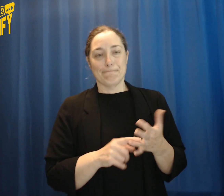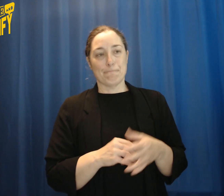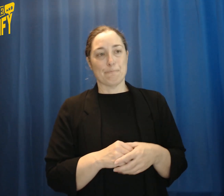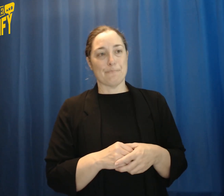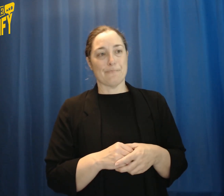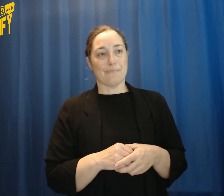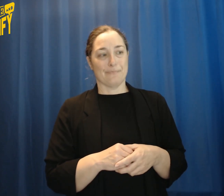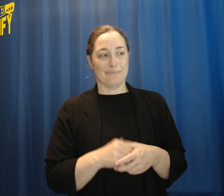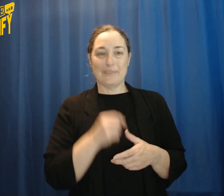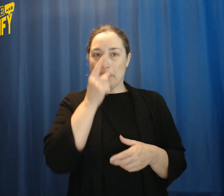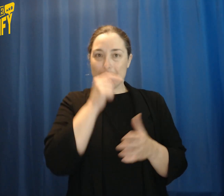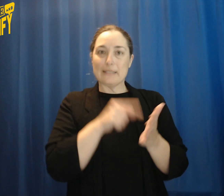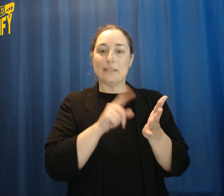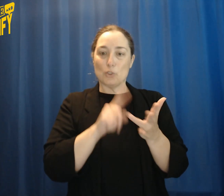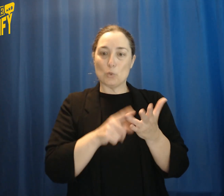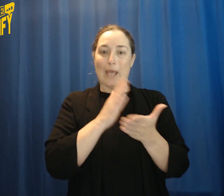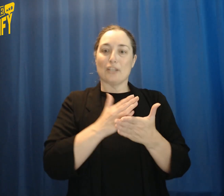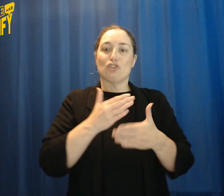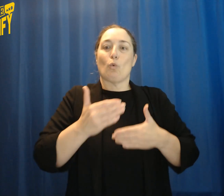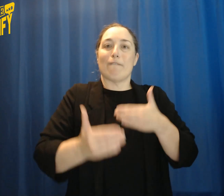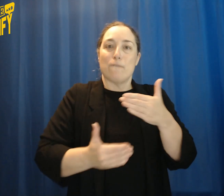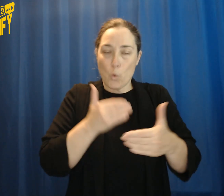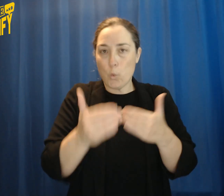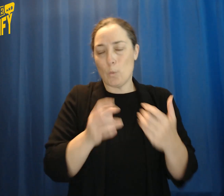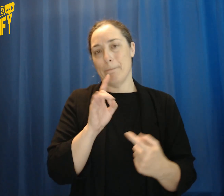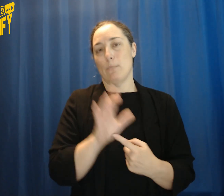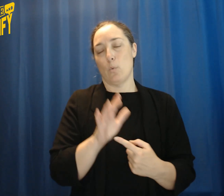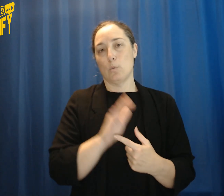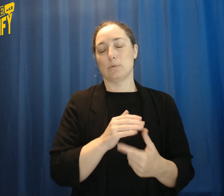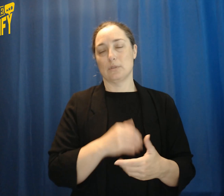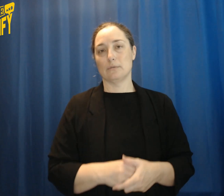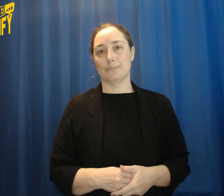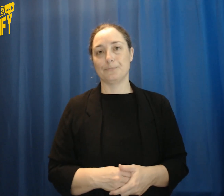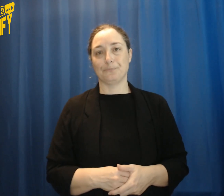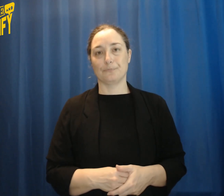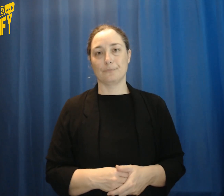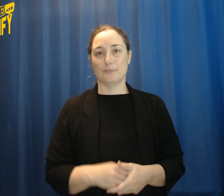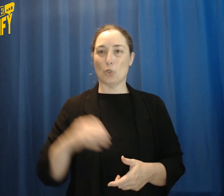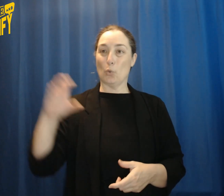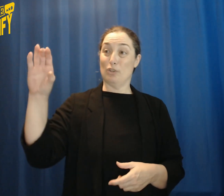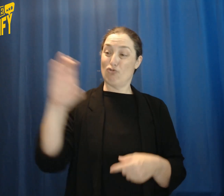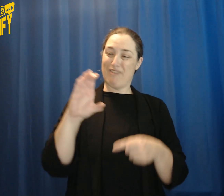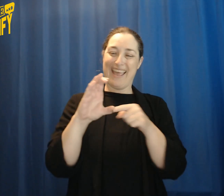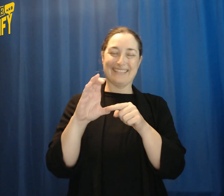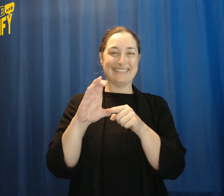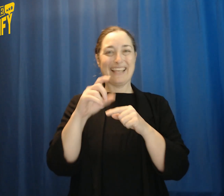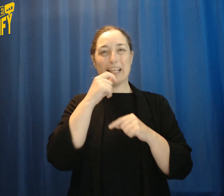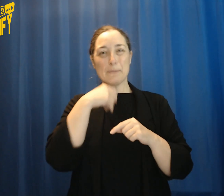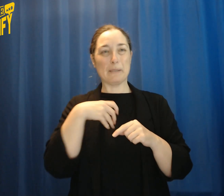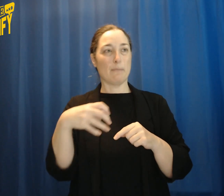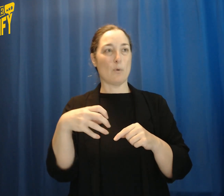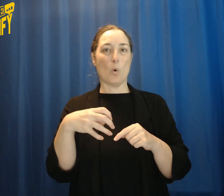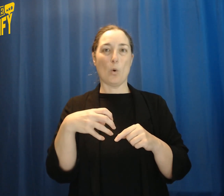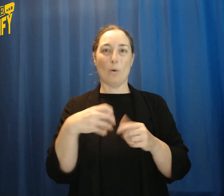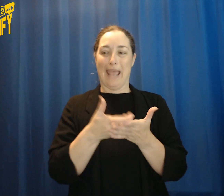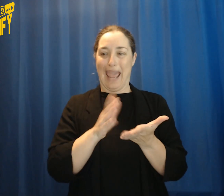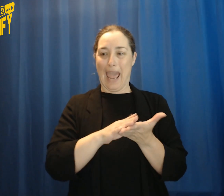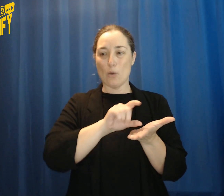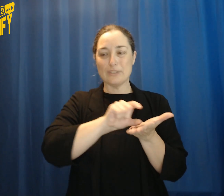with that was really important, you know. So splitting up the grant system a bit more, like, you know, all right, have your